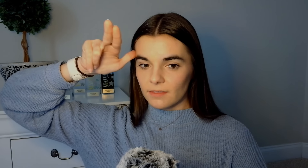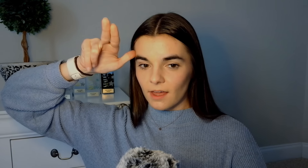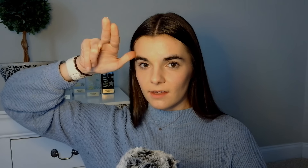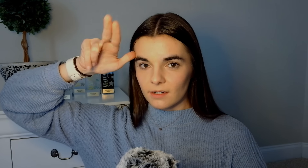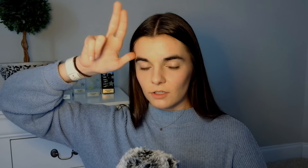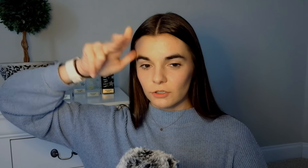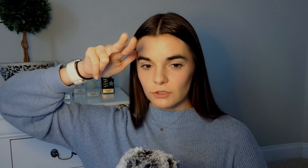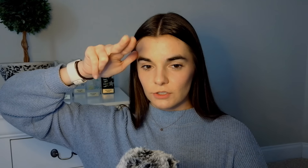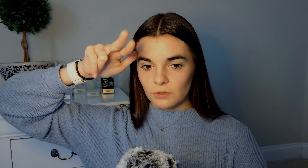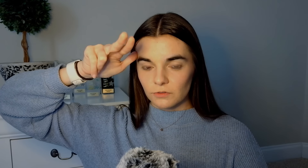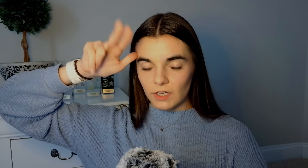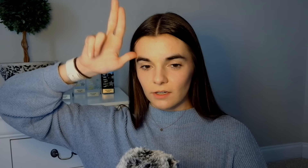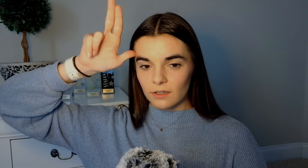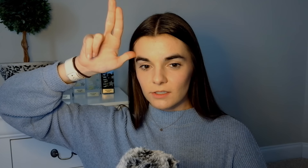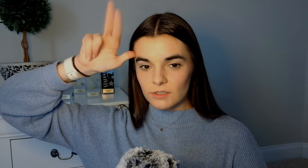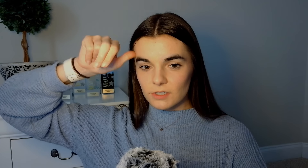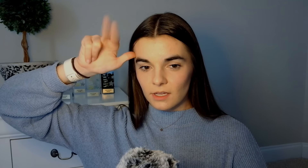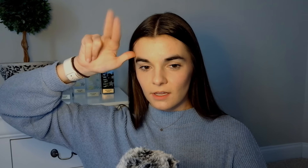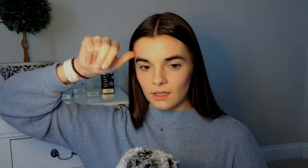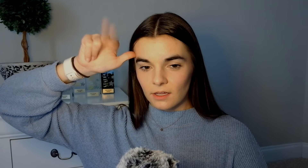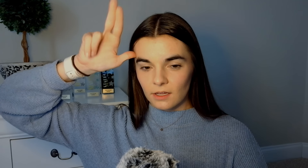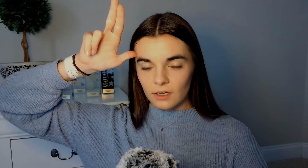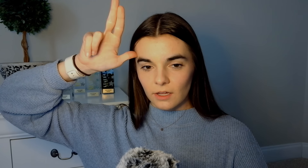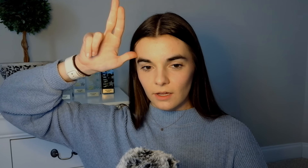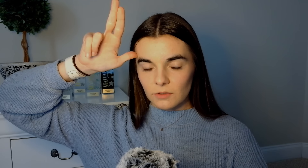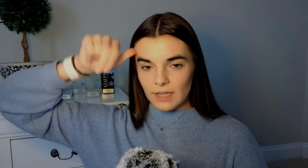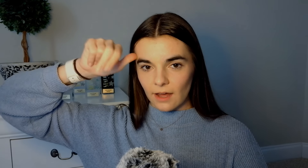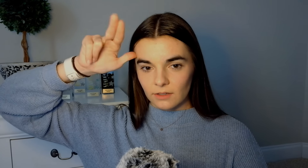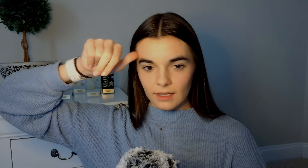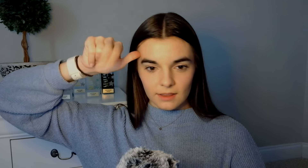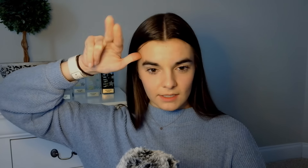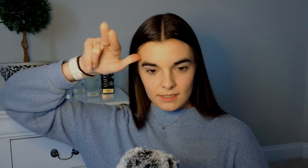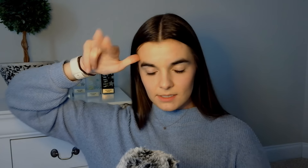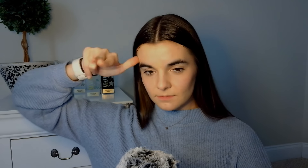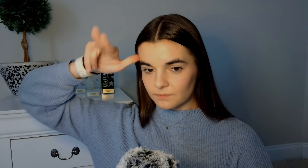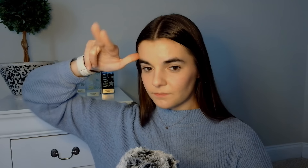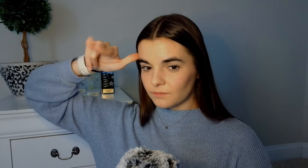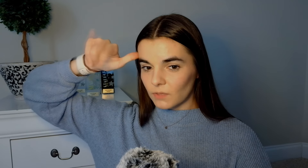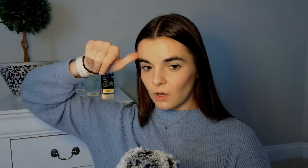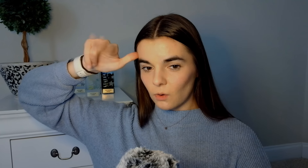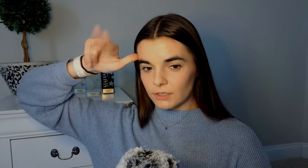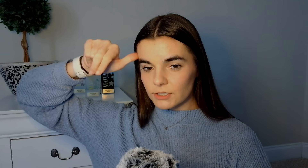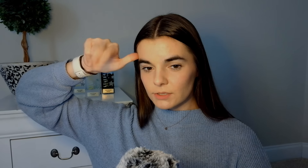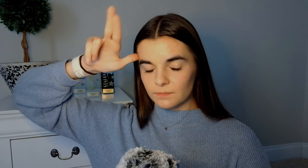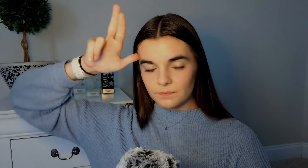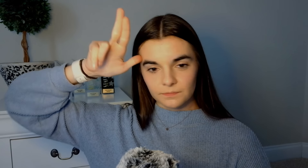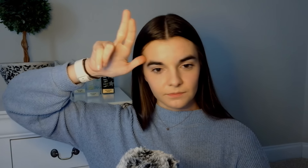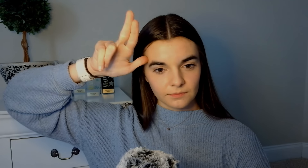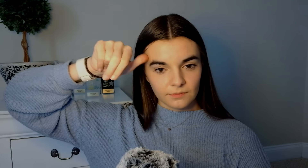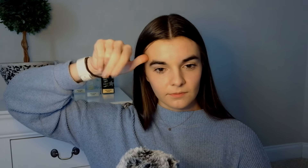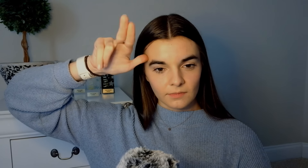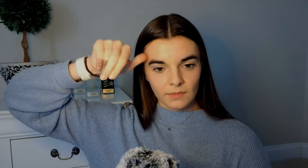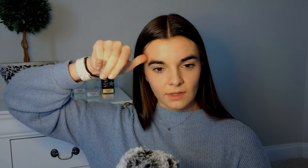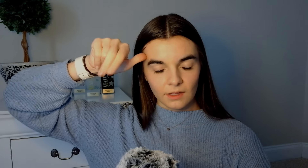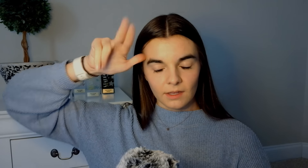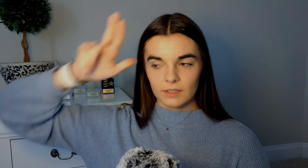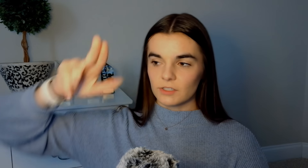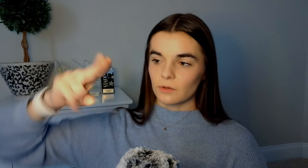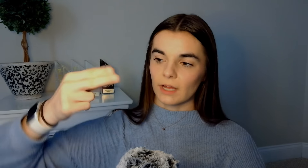then your two fingers go down like this. Horse. So kind of